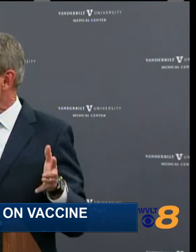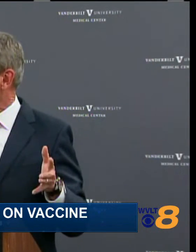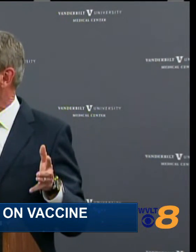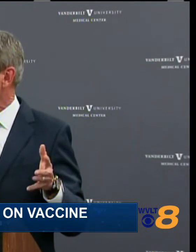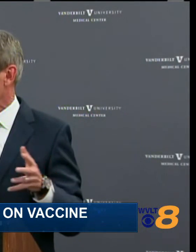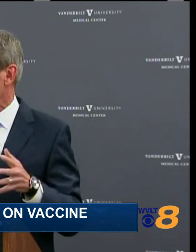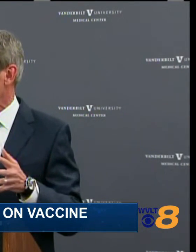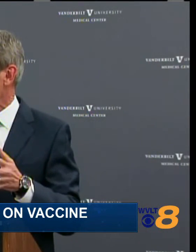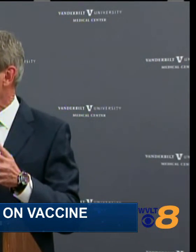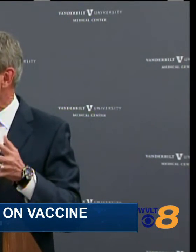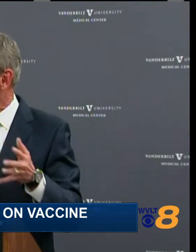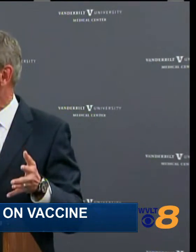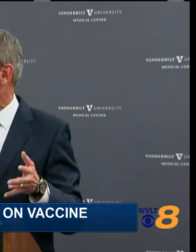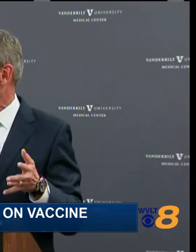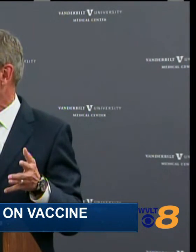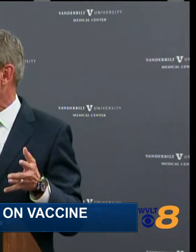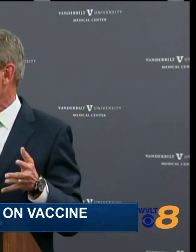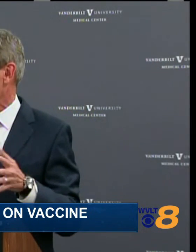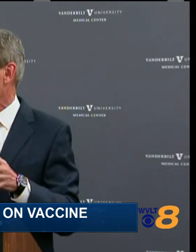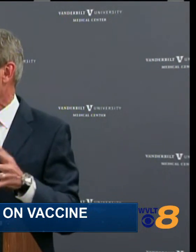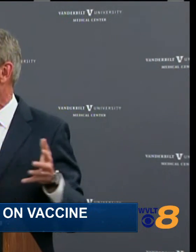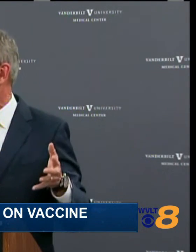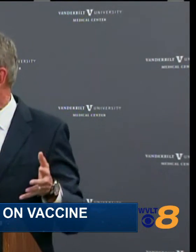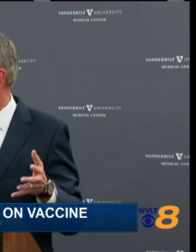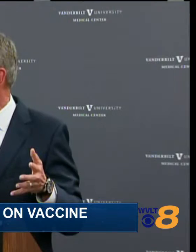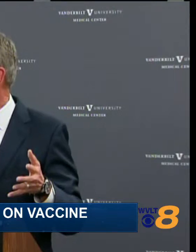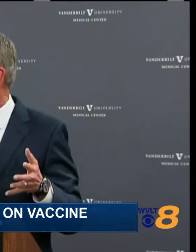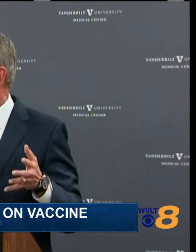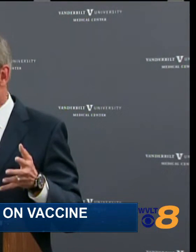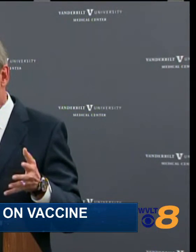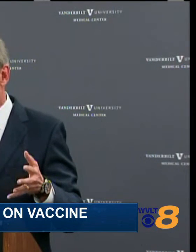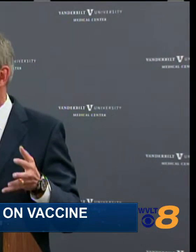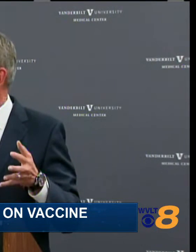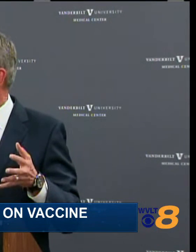as possible so people can make that decision with all of the